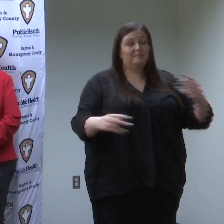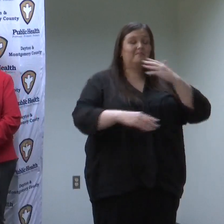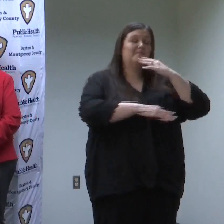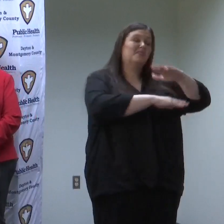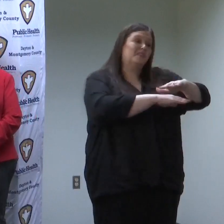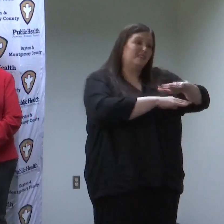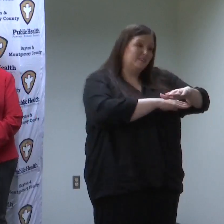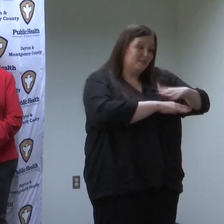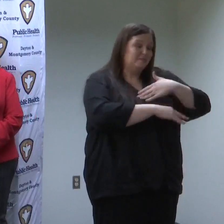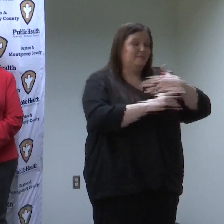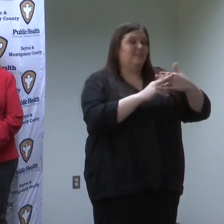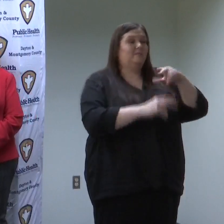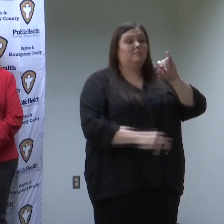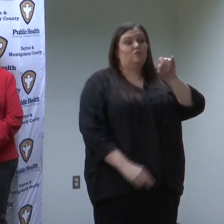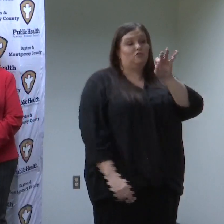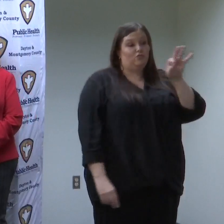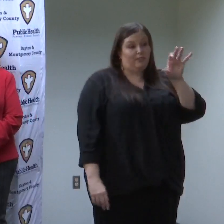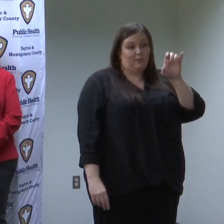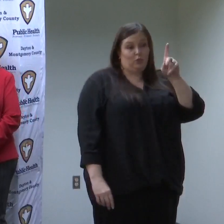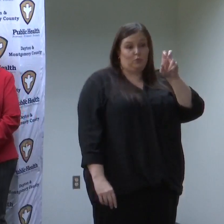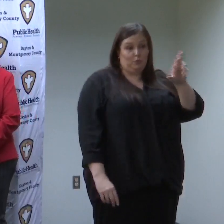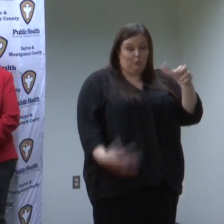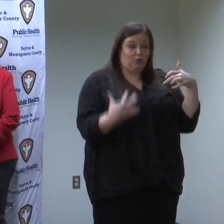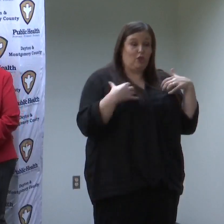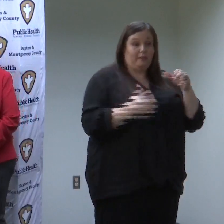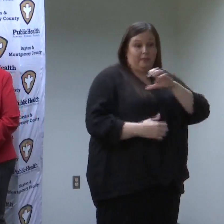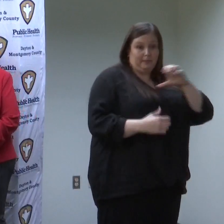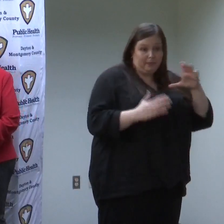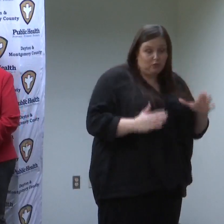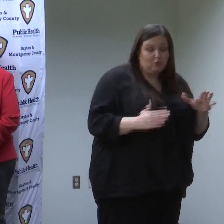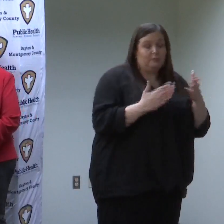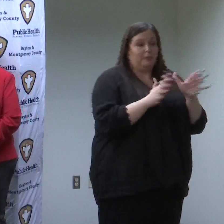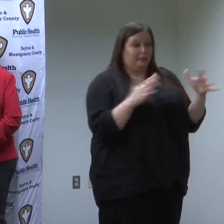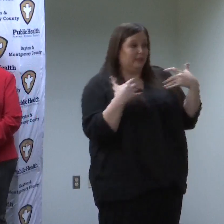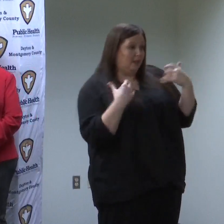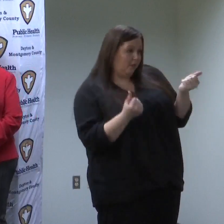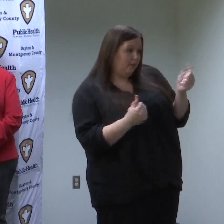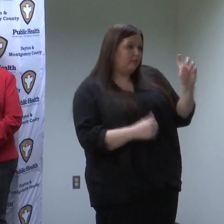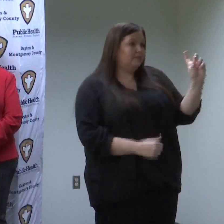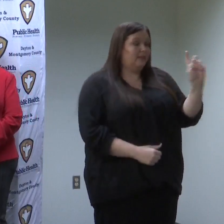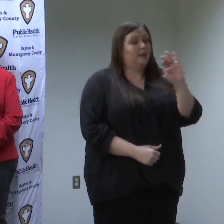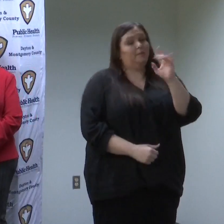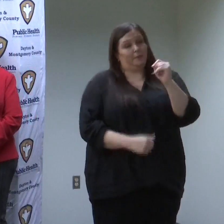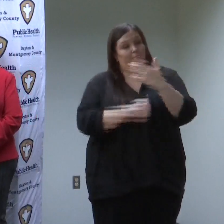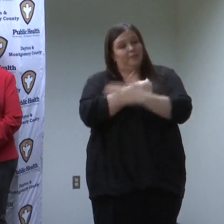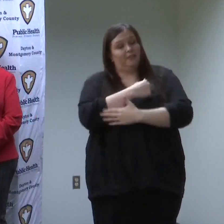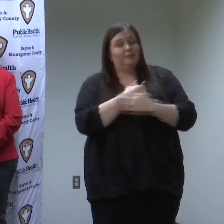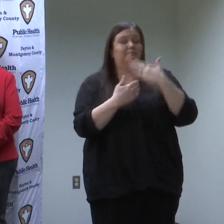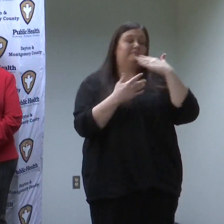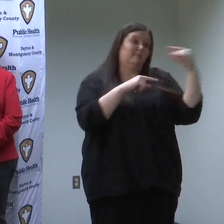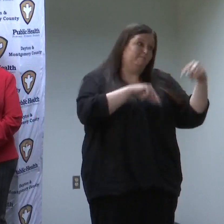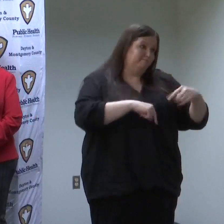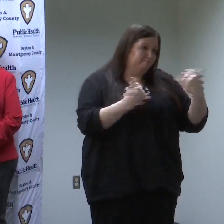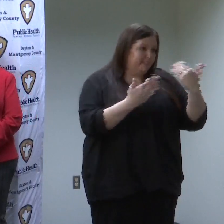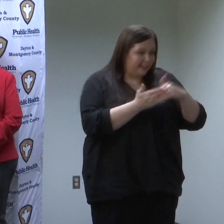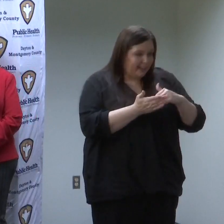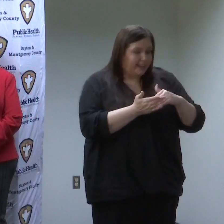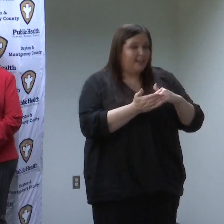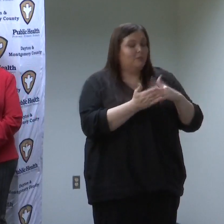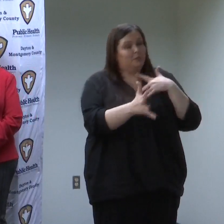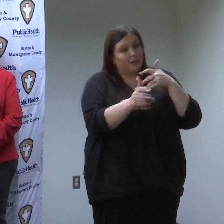Good afternoon, everyone. My name is Jeff Cooper, Health Commissioner at Public Health, Dayton and Montgomery County. Thank you for being here today to where we can provide